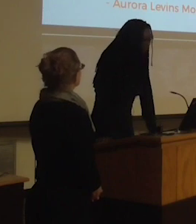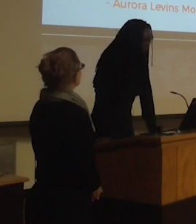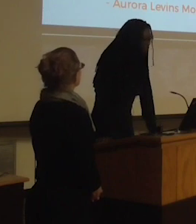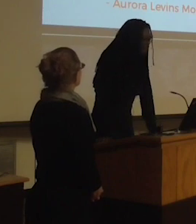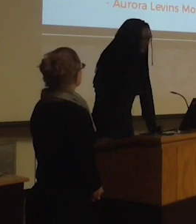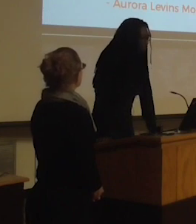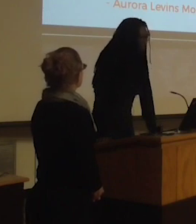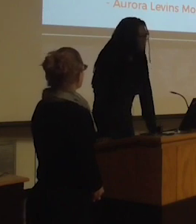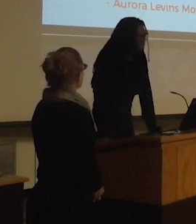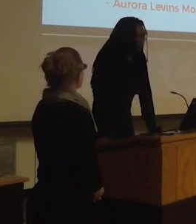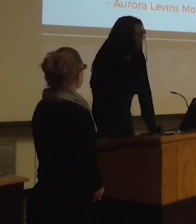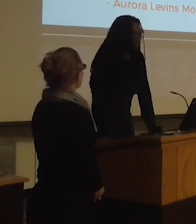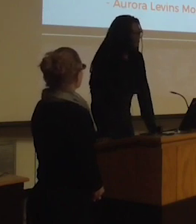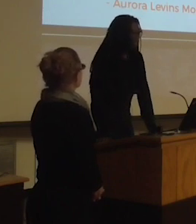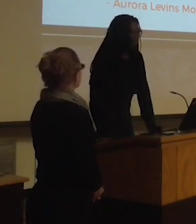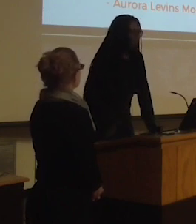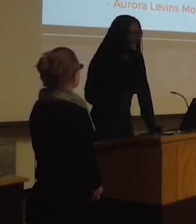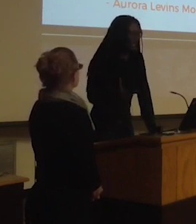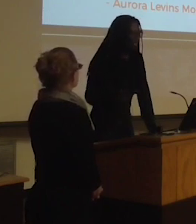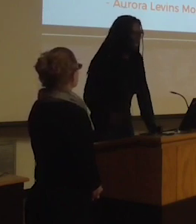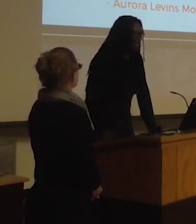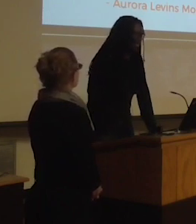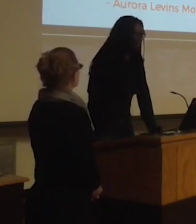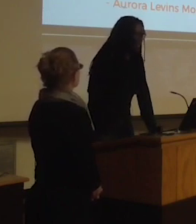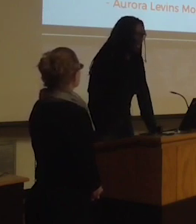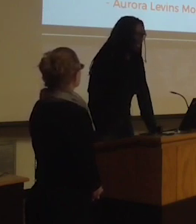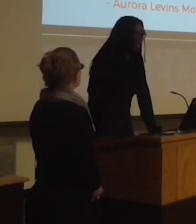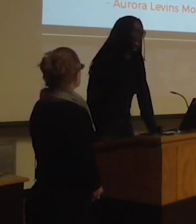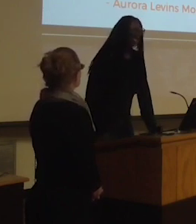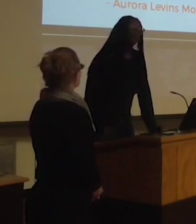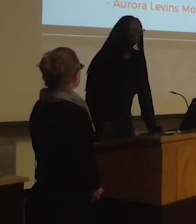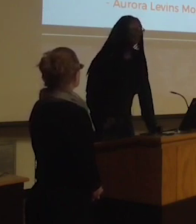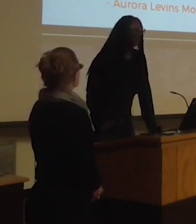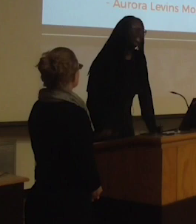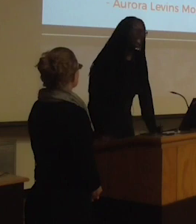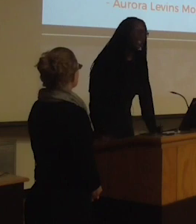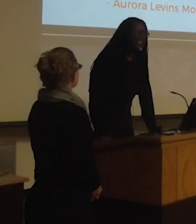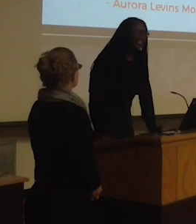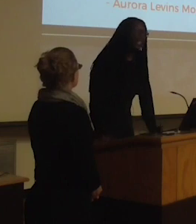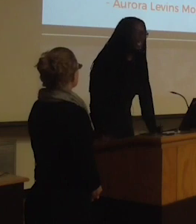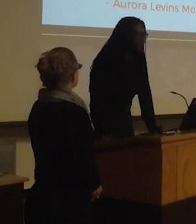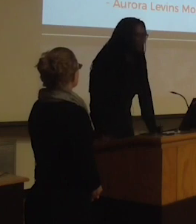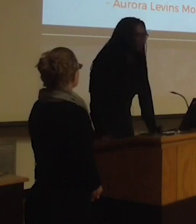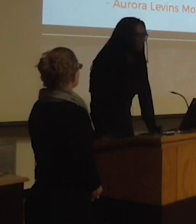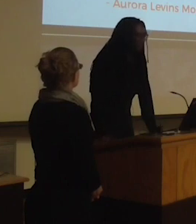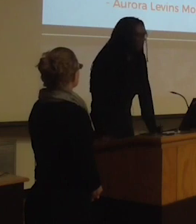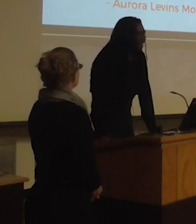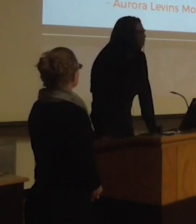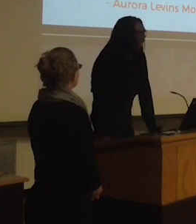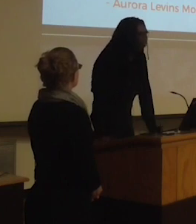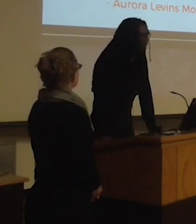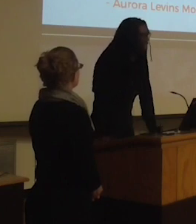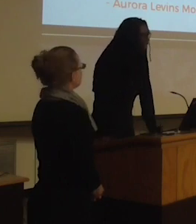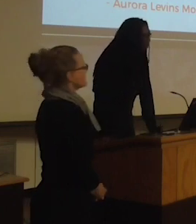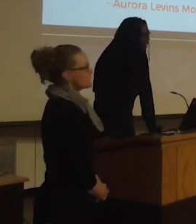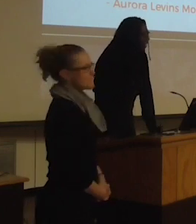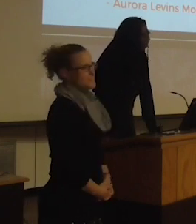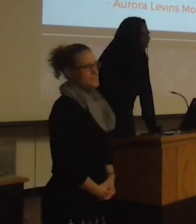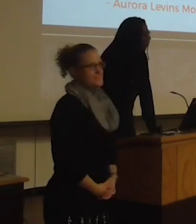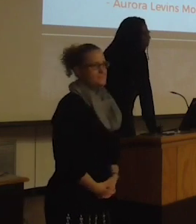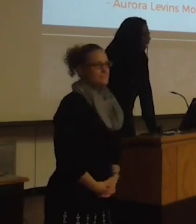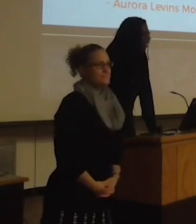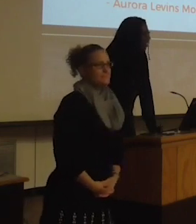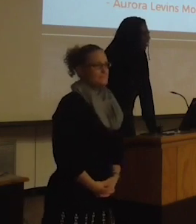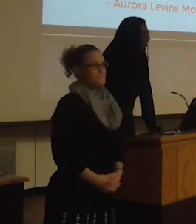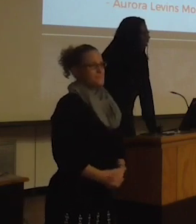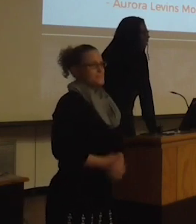of others. And from the deep recognition that, like it or not, our liberation is bound up with that of every other being